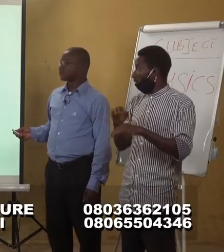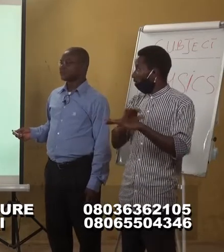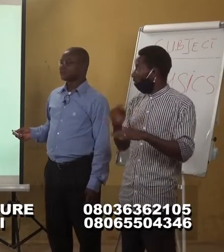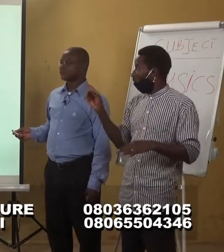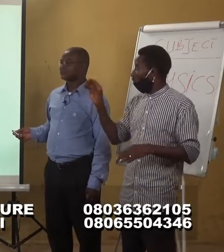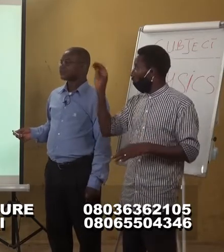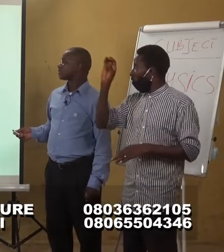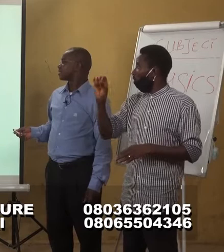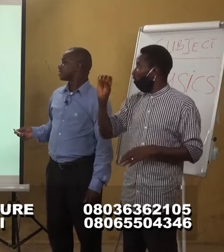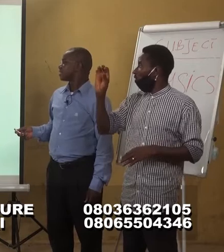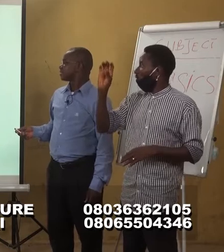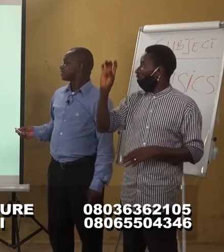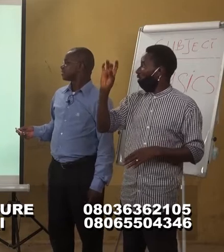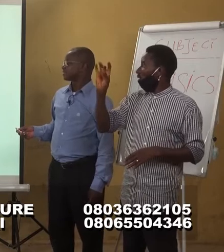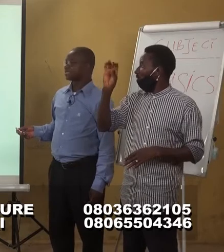080